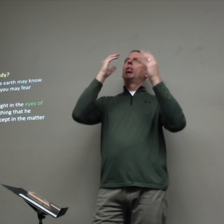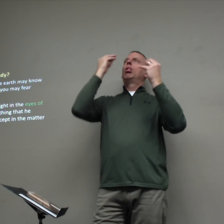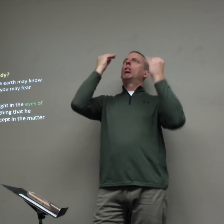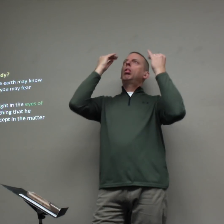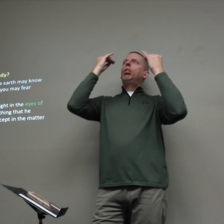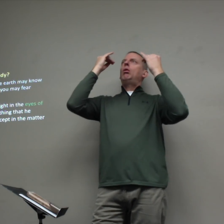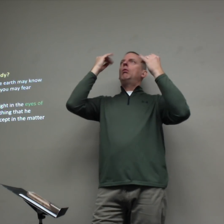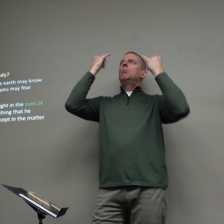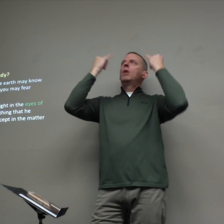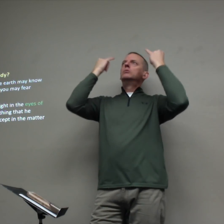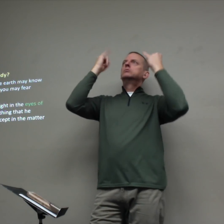So you can imagine